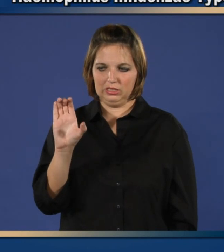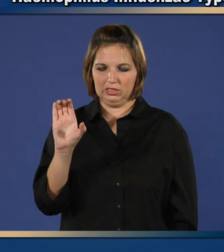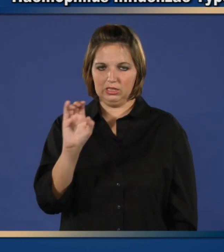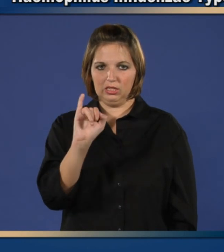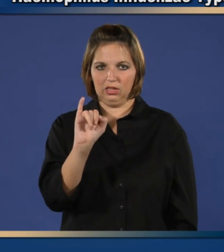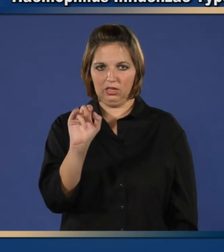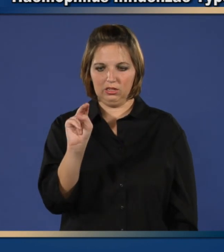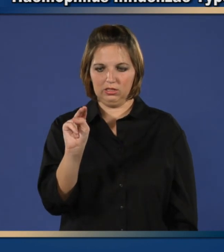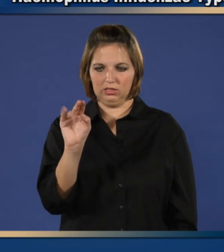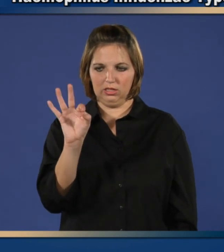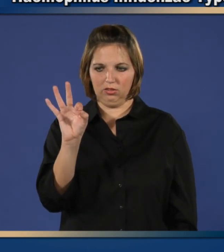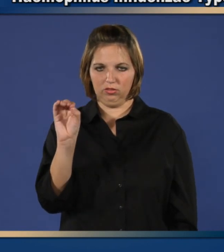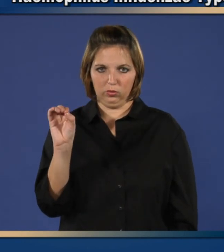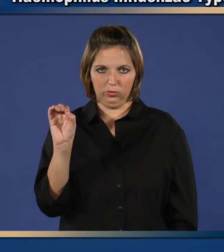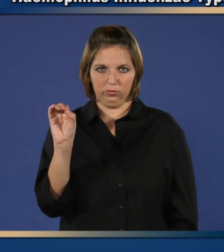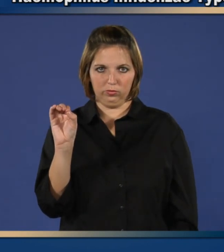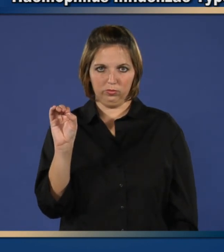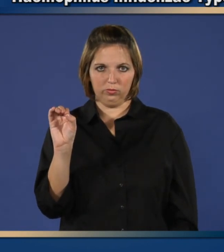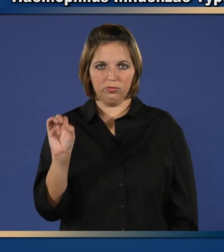1-800-CDC-INFO.